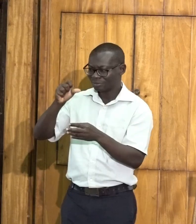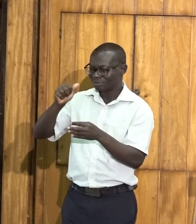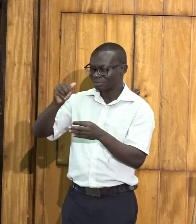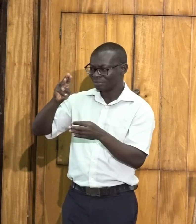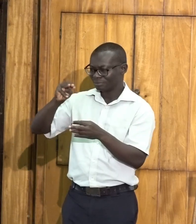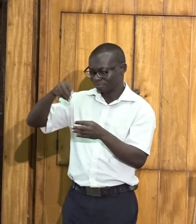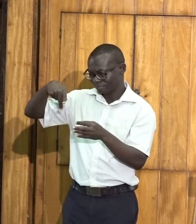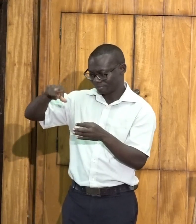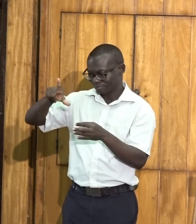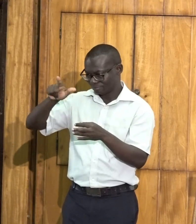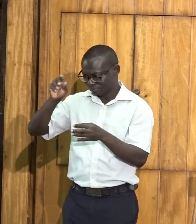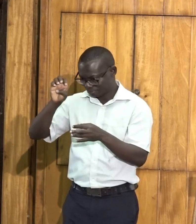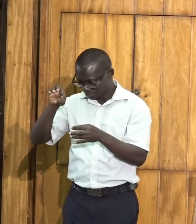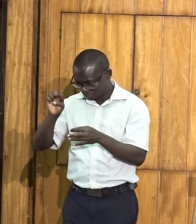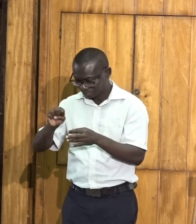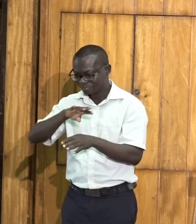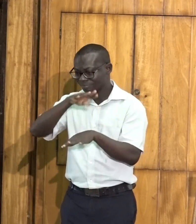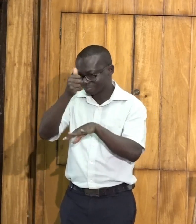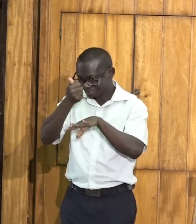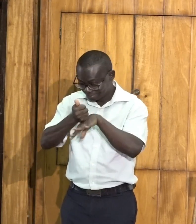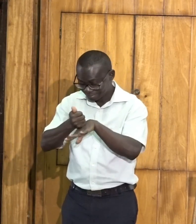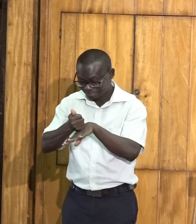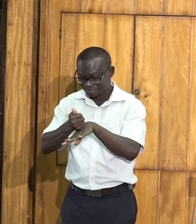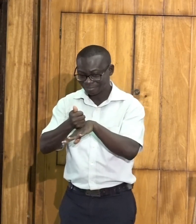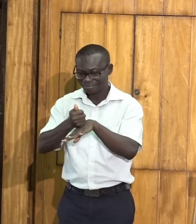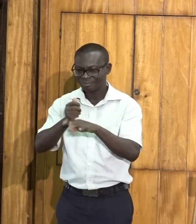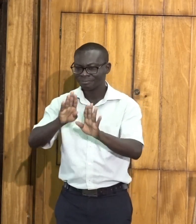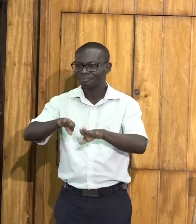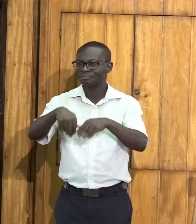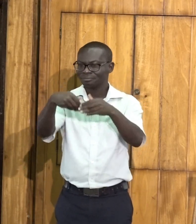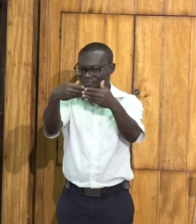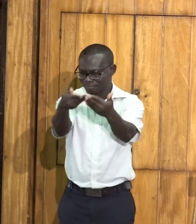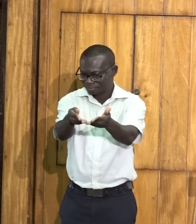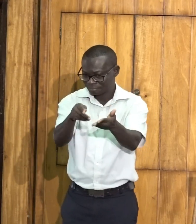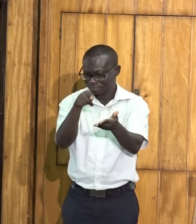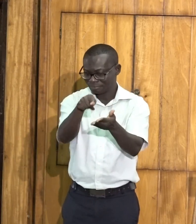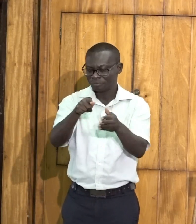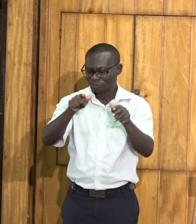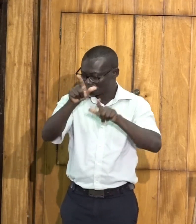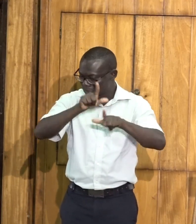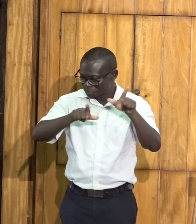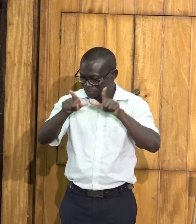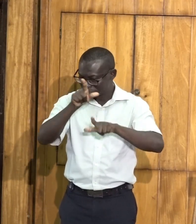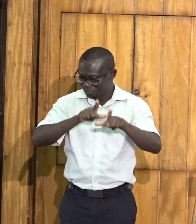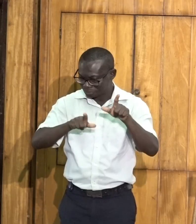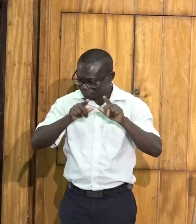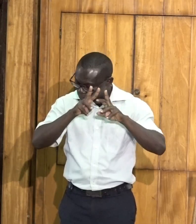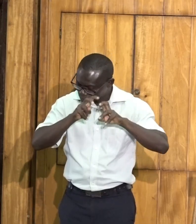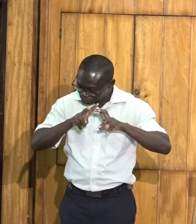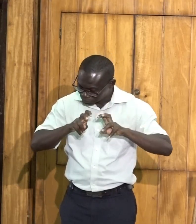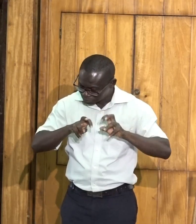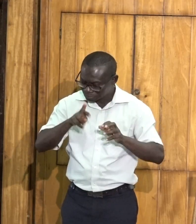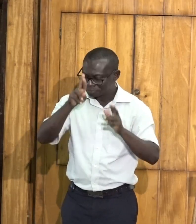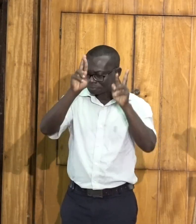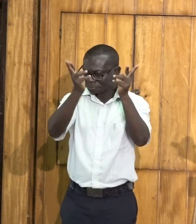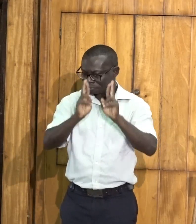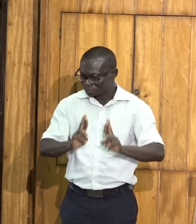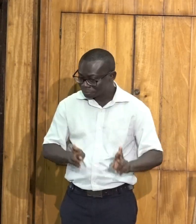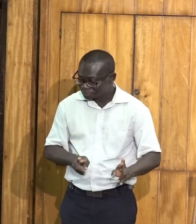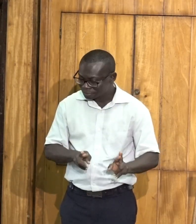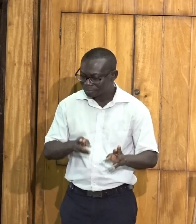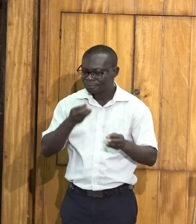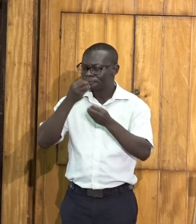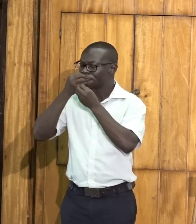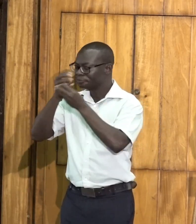transport circuit which is established, the samples are sent to the hubs, analyzed, the results are gotten, and we can inform